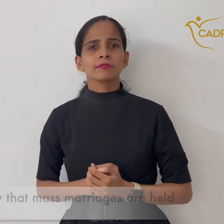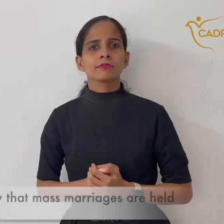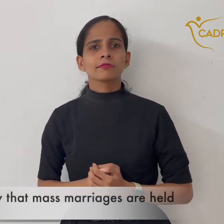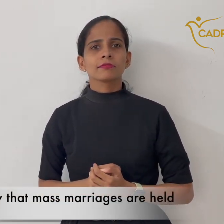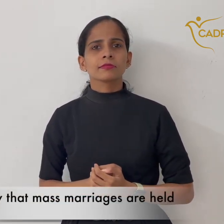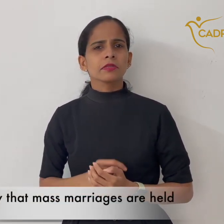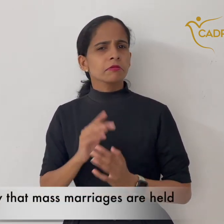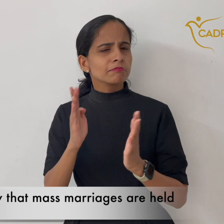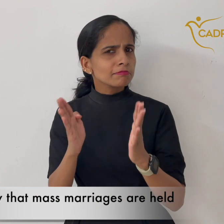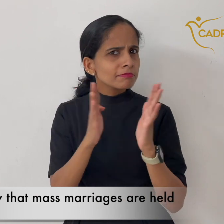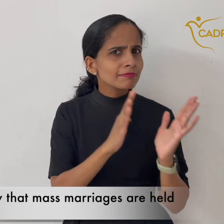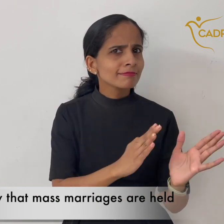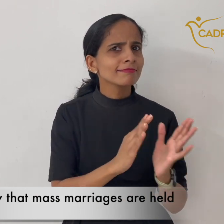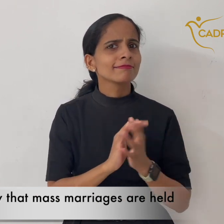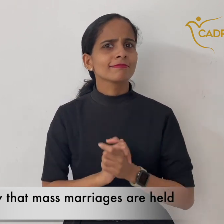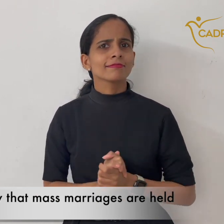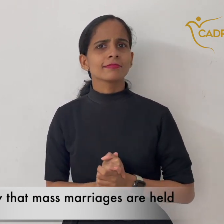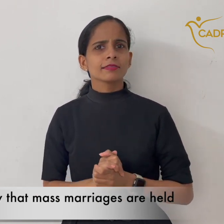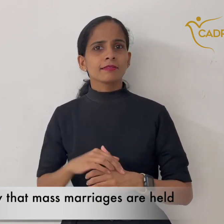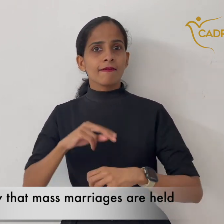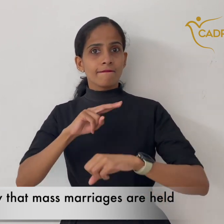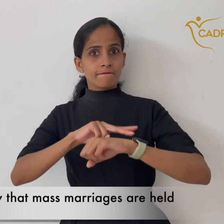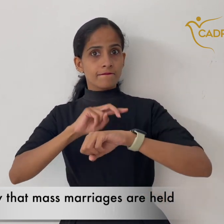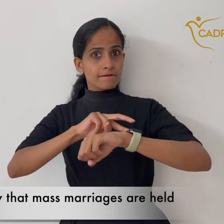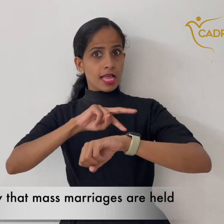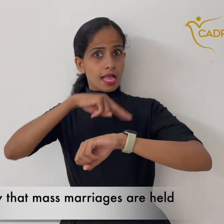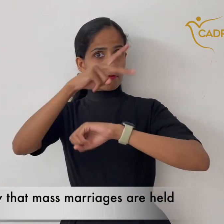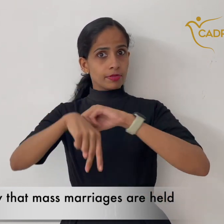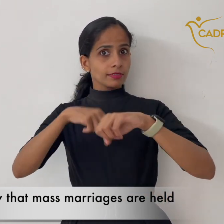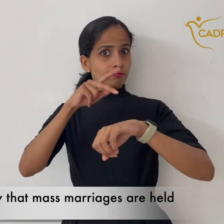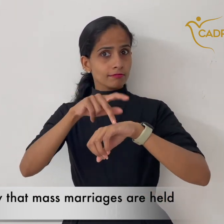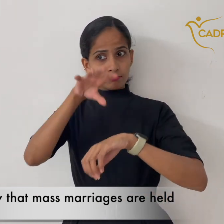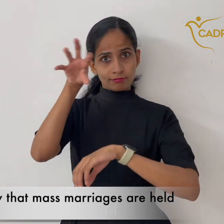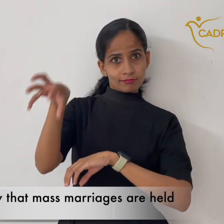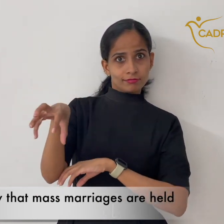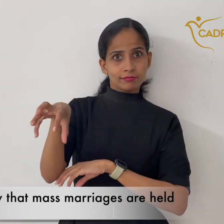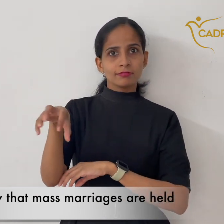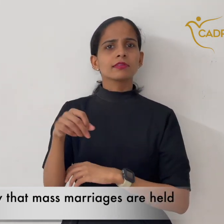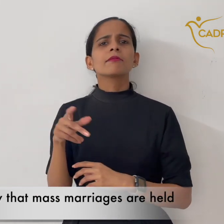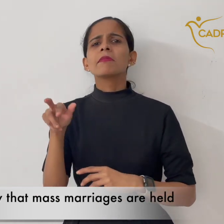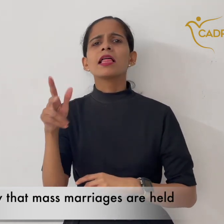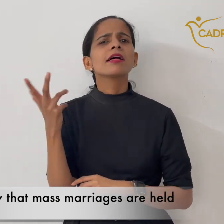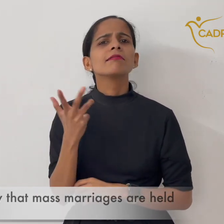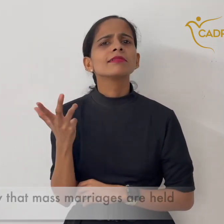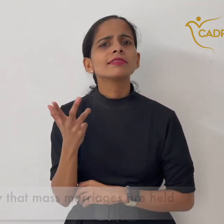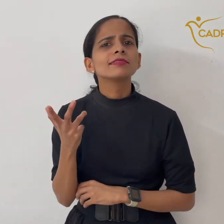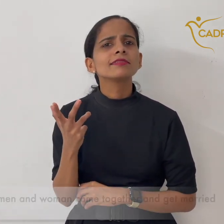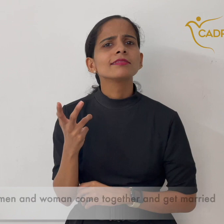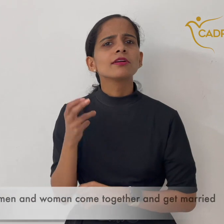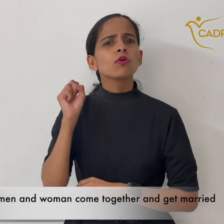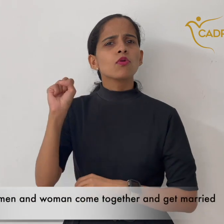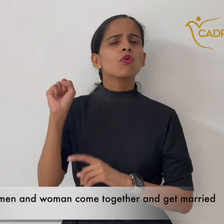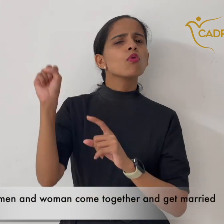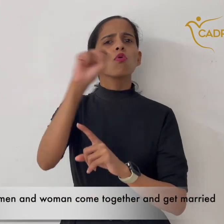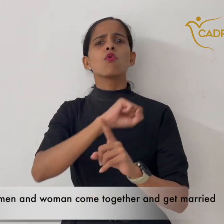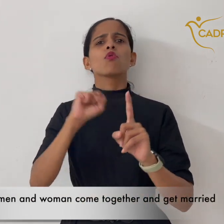this is the day that mass marriages are held. On the 14th of